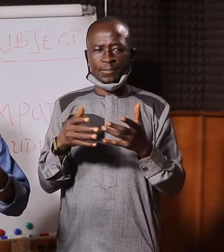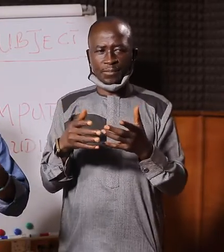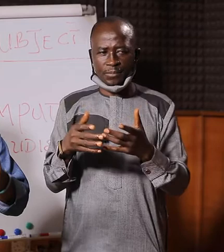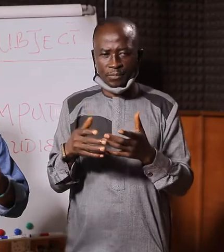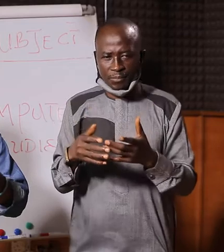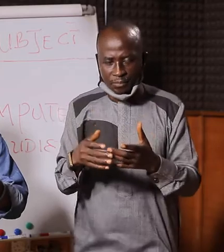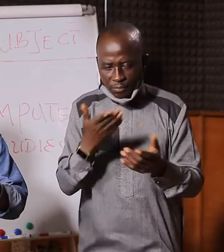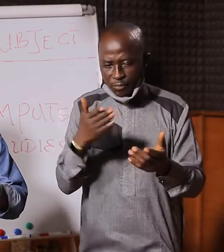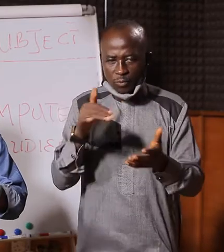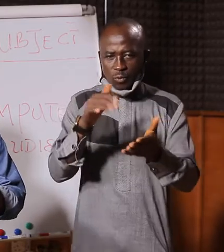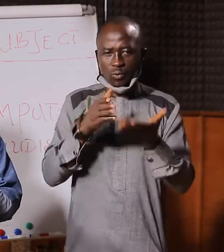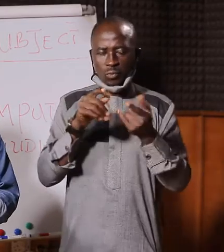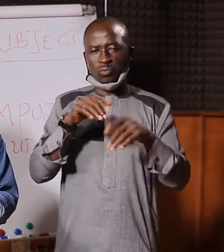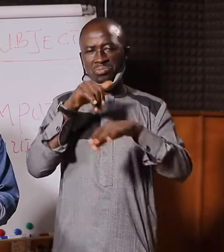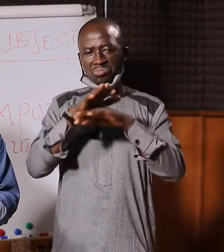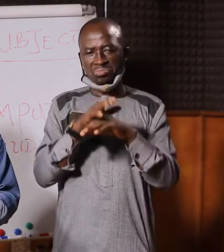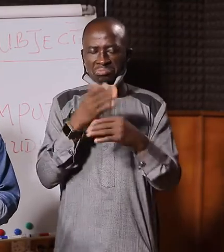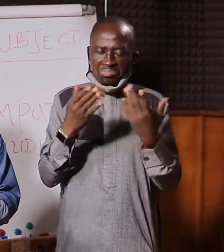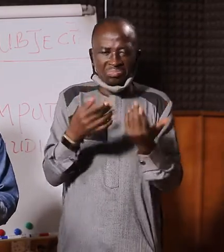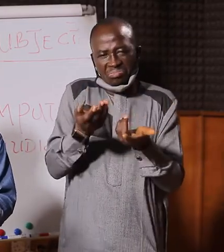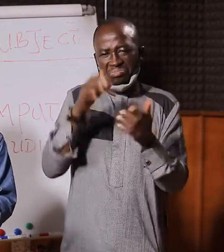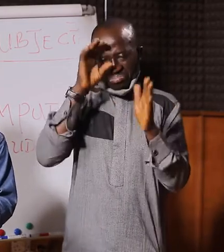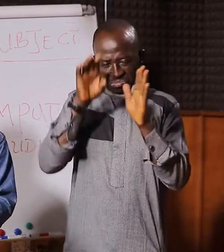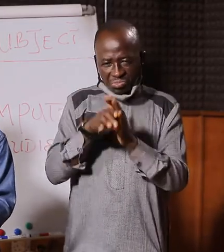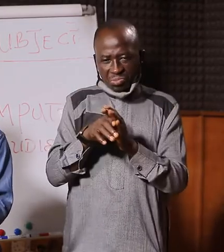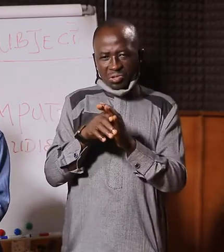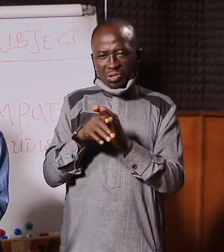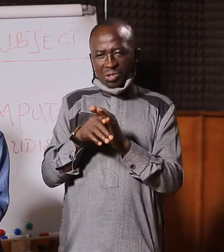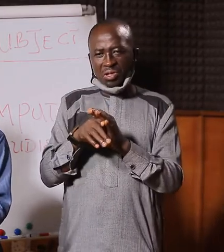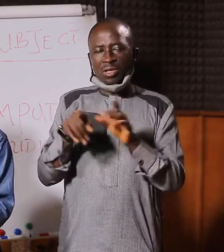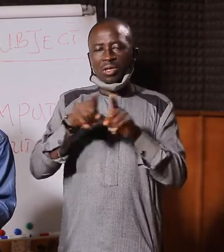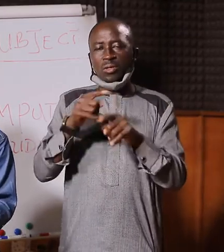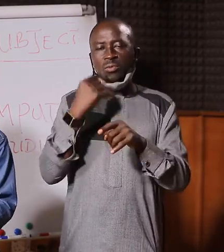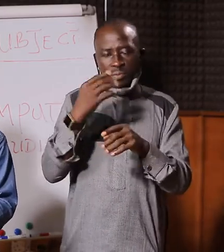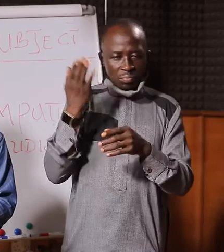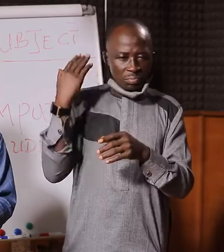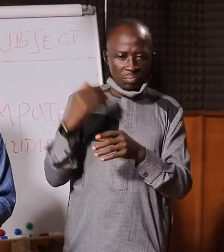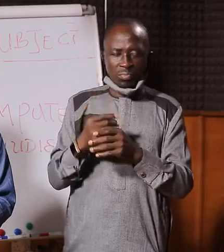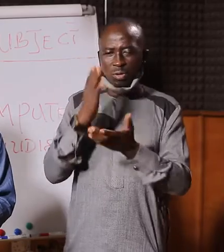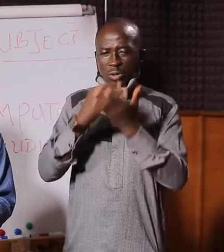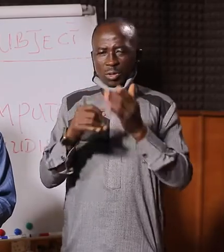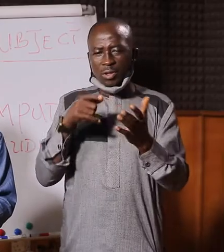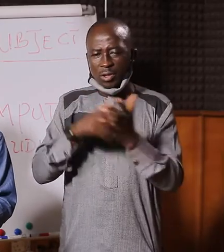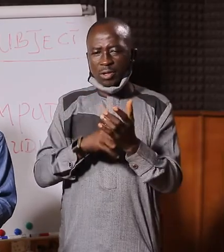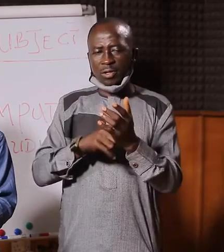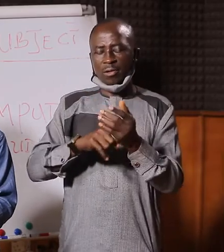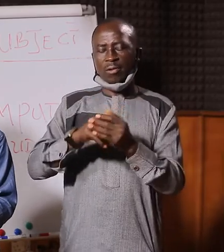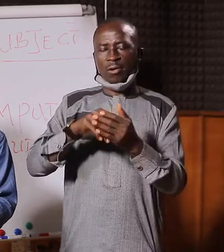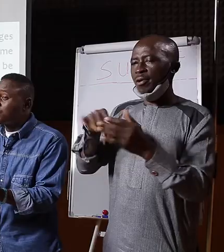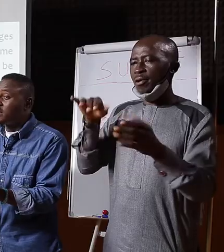whatsoever documents you want to send. Is it just a picture? Even just like I said earlier on, some of these scanners are able to